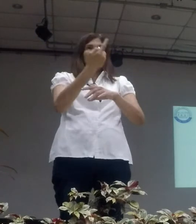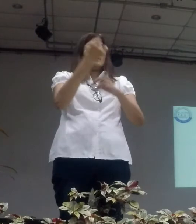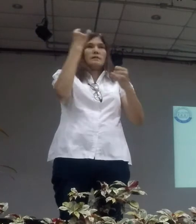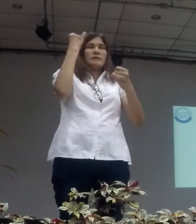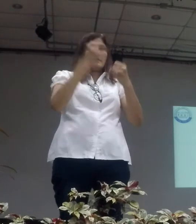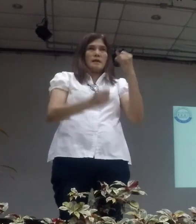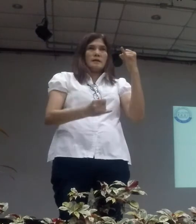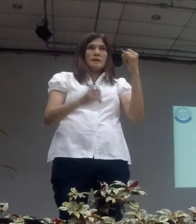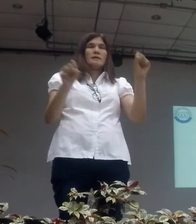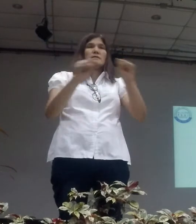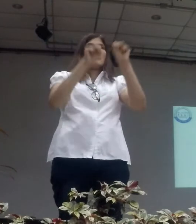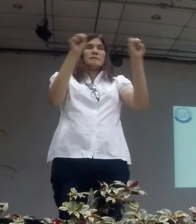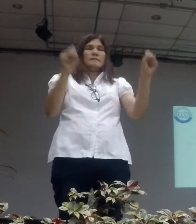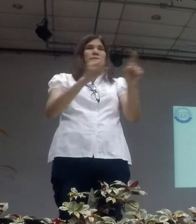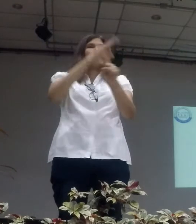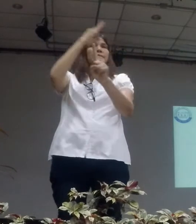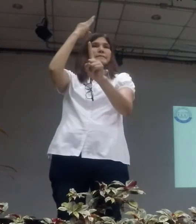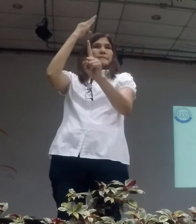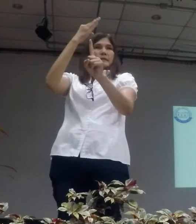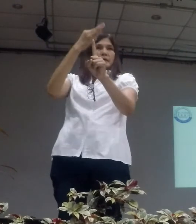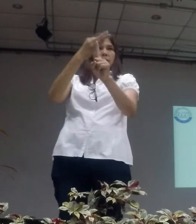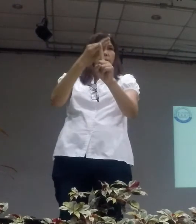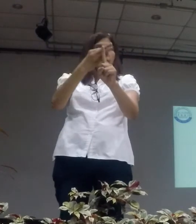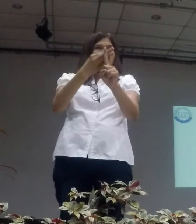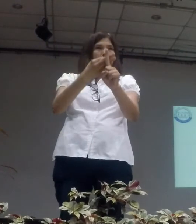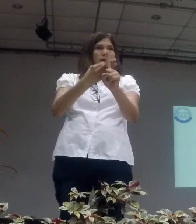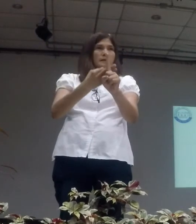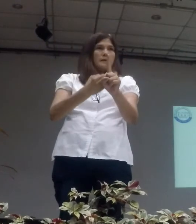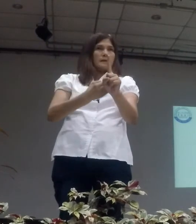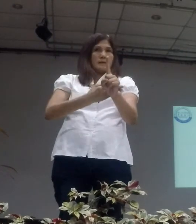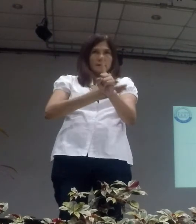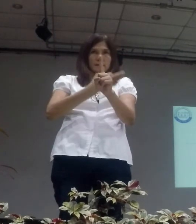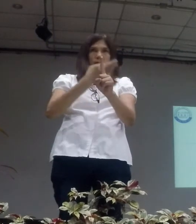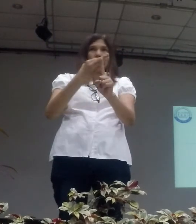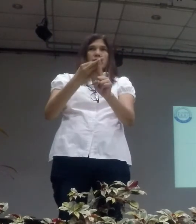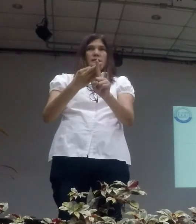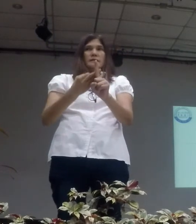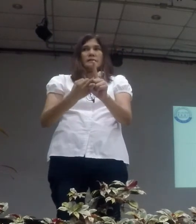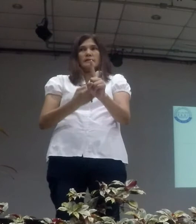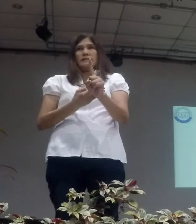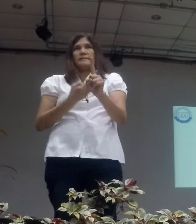last Saturday of February.